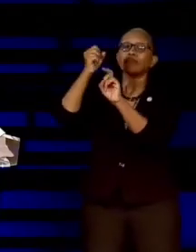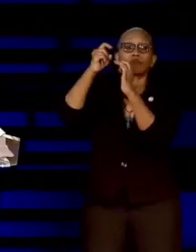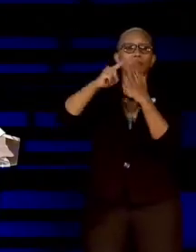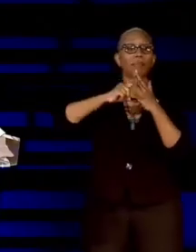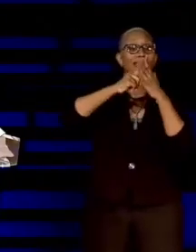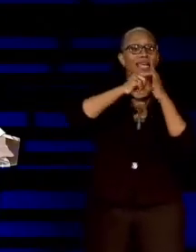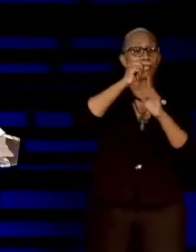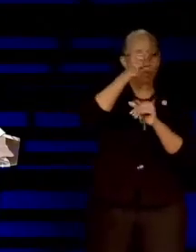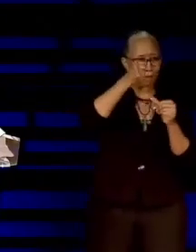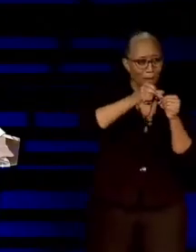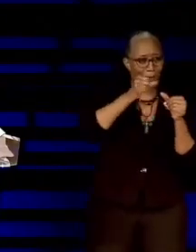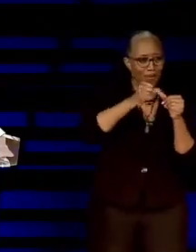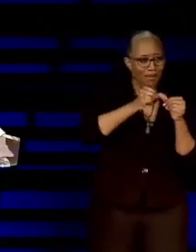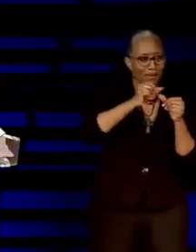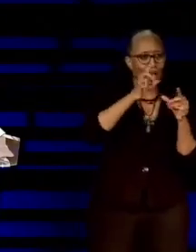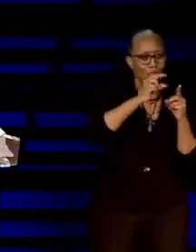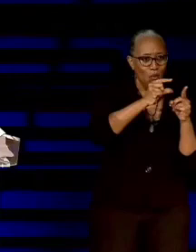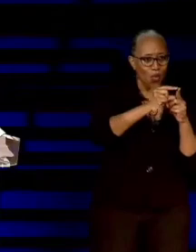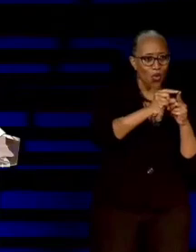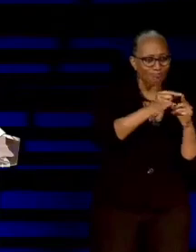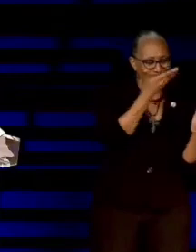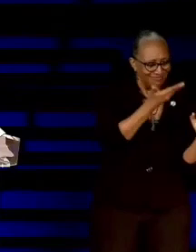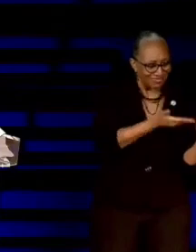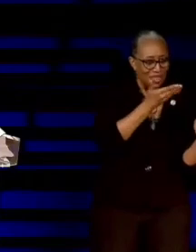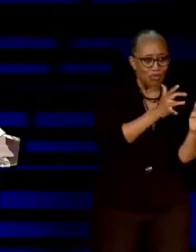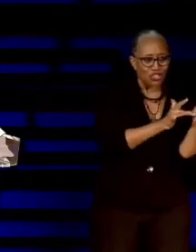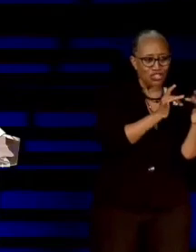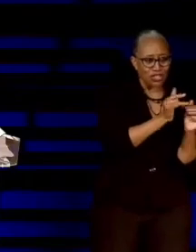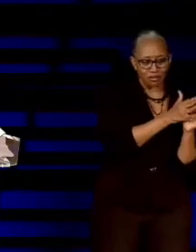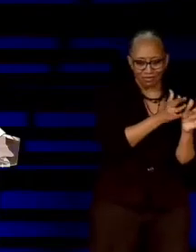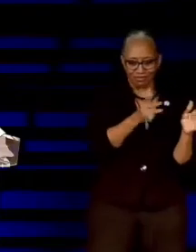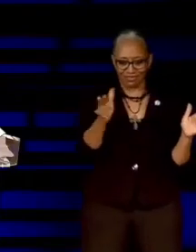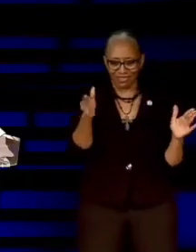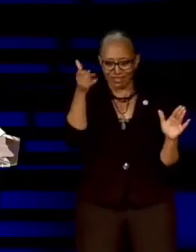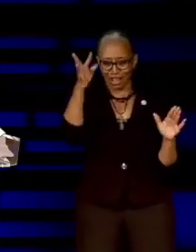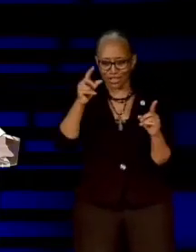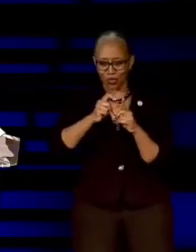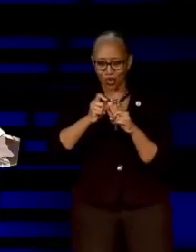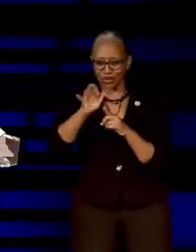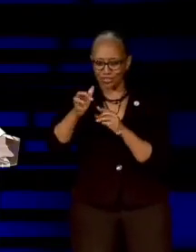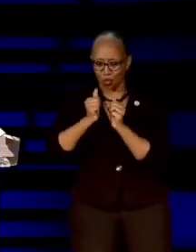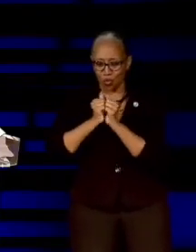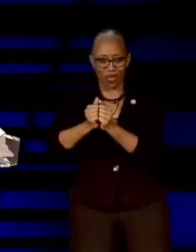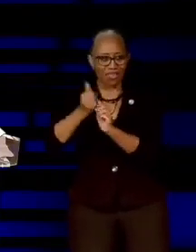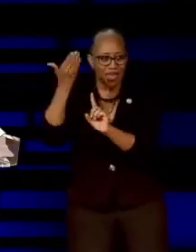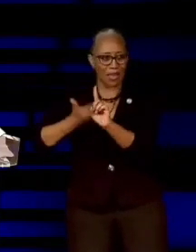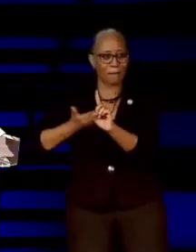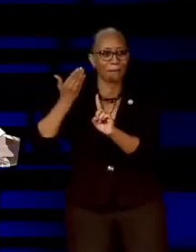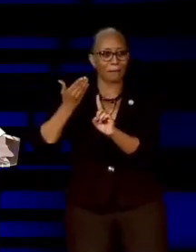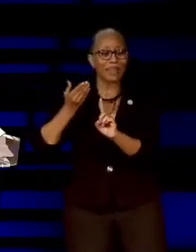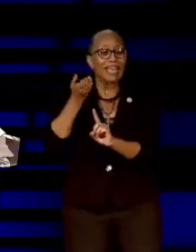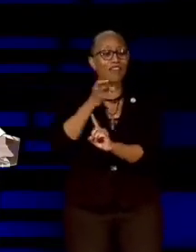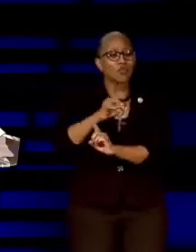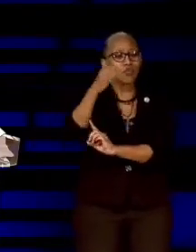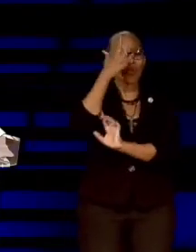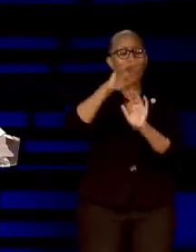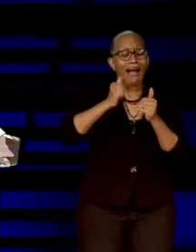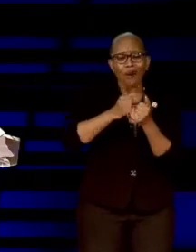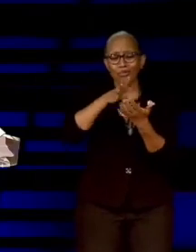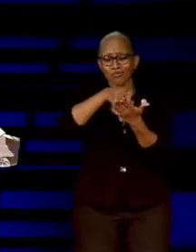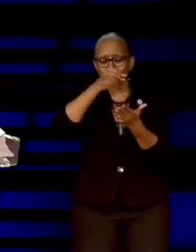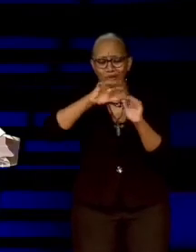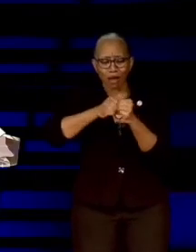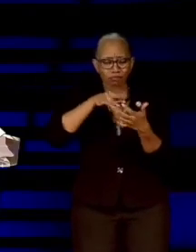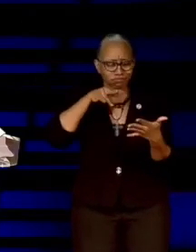beginning was the Word, and the Word was God, and the Word was with God. If you know how and you learn